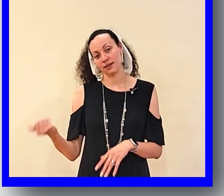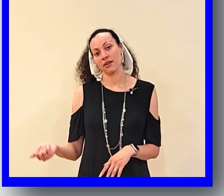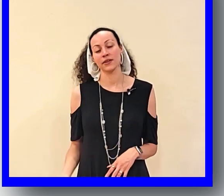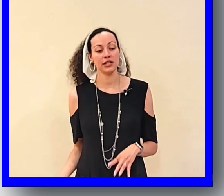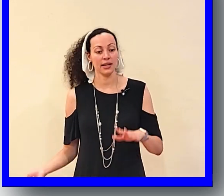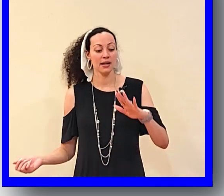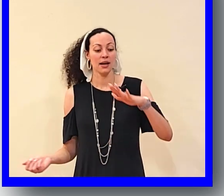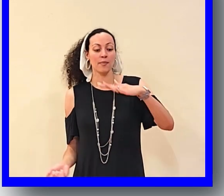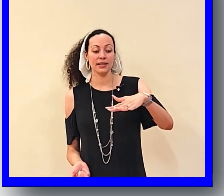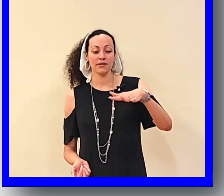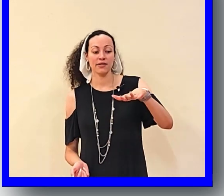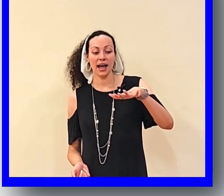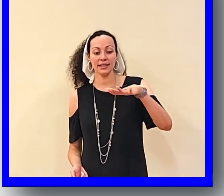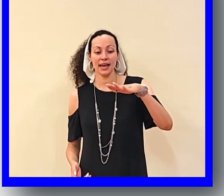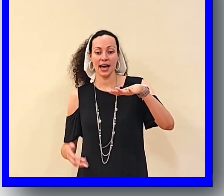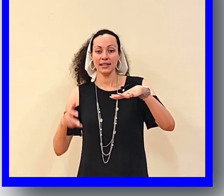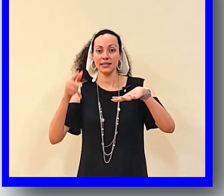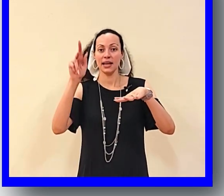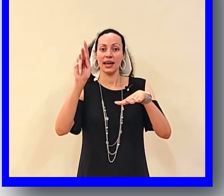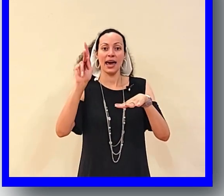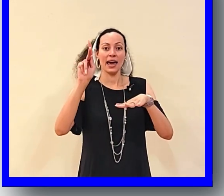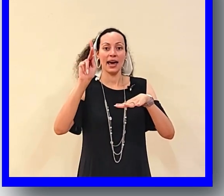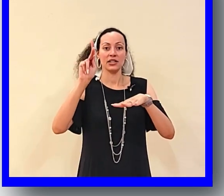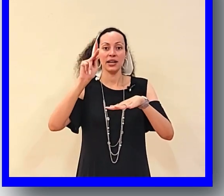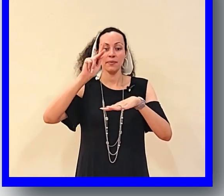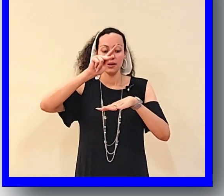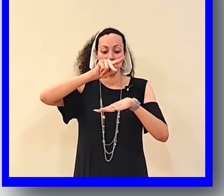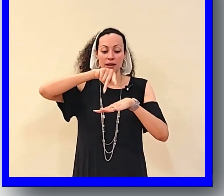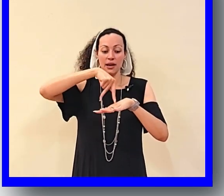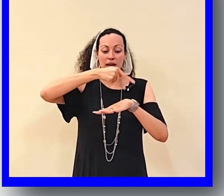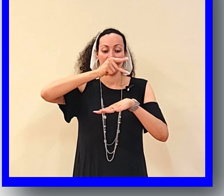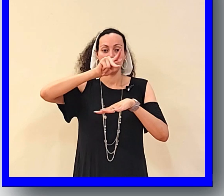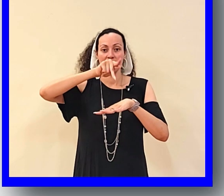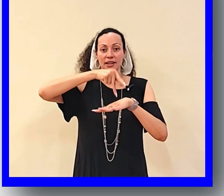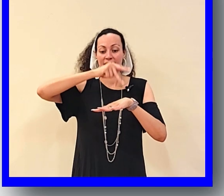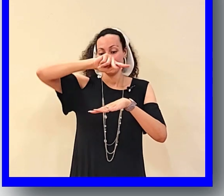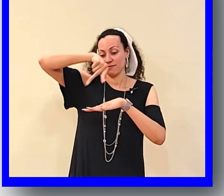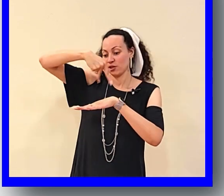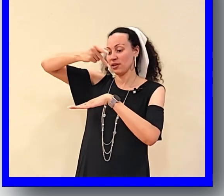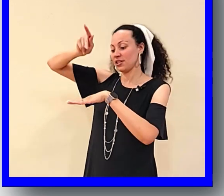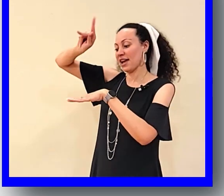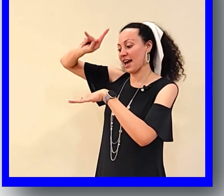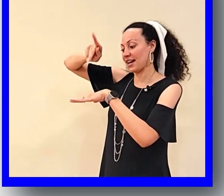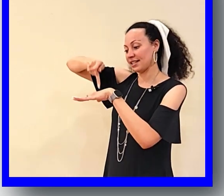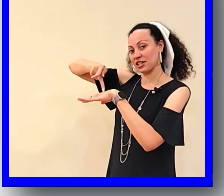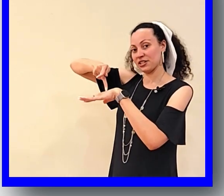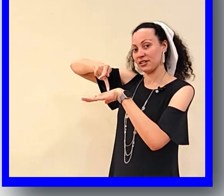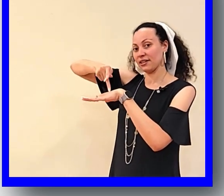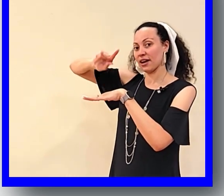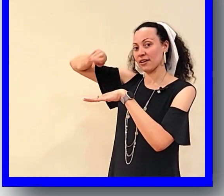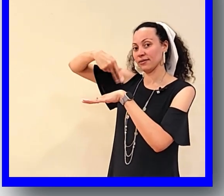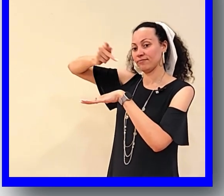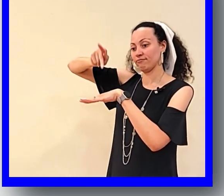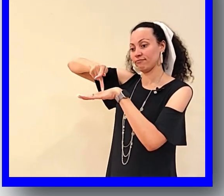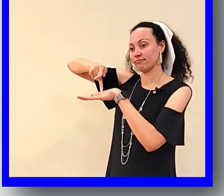I like this other version, but it's a flat hand and a K hand shape, and you're just going to like twist your hand and touch